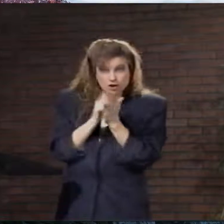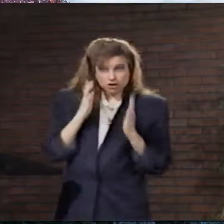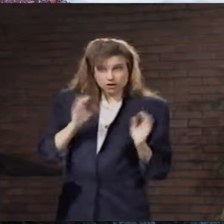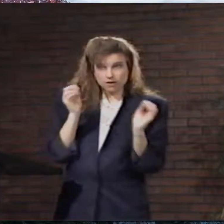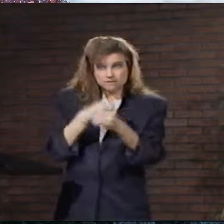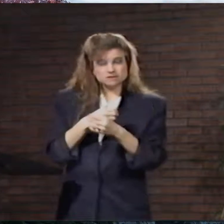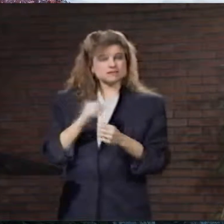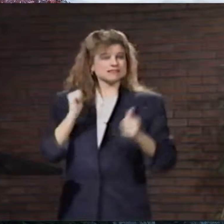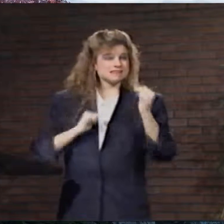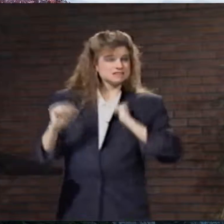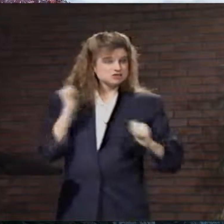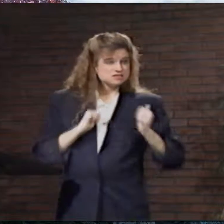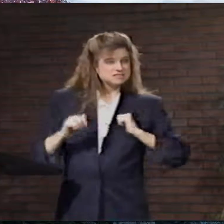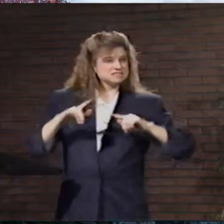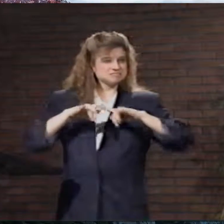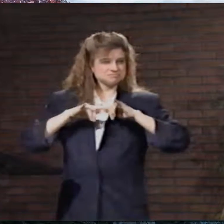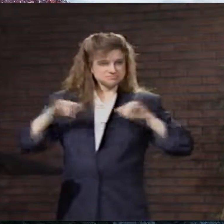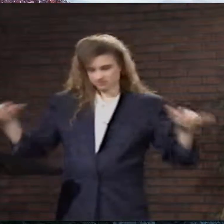Interpreters